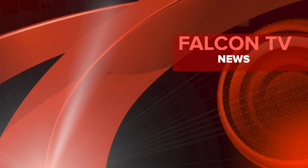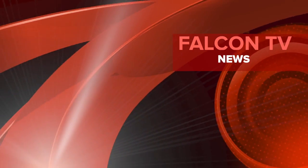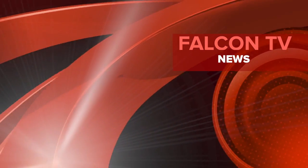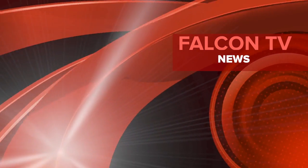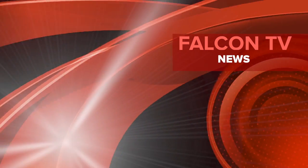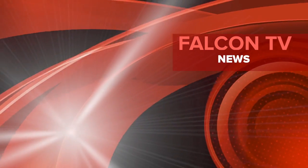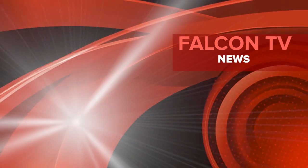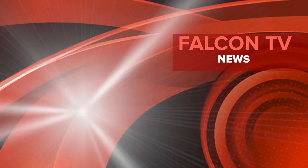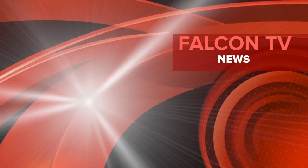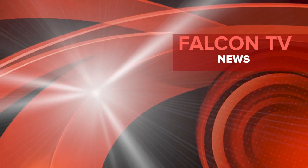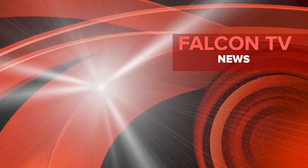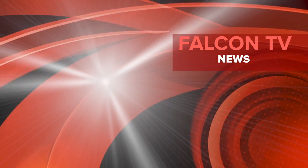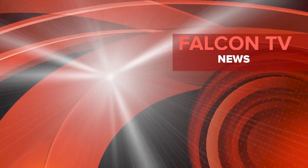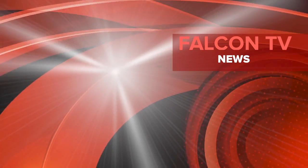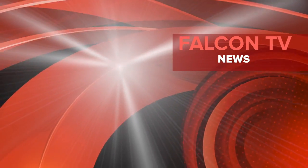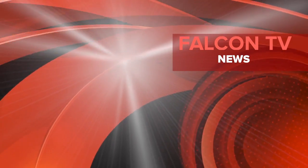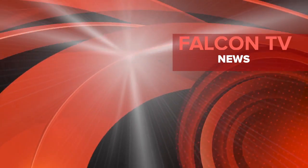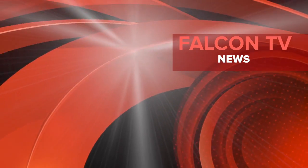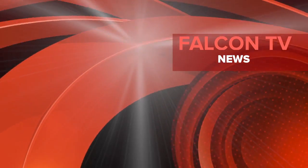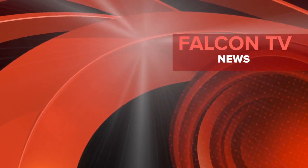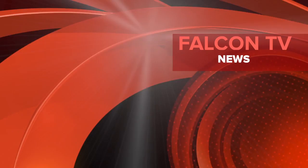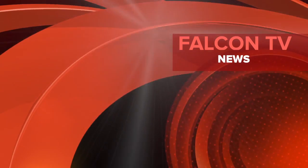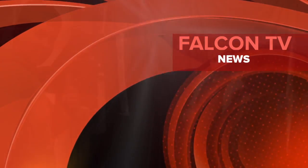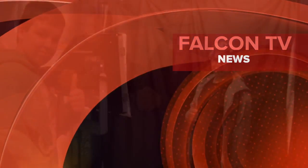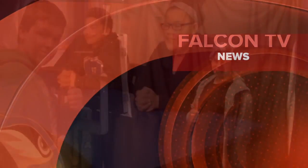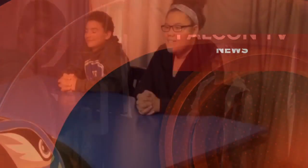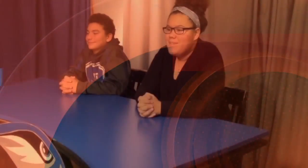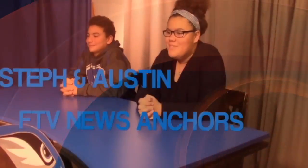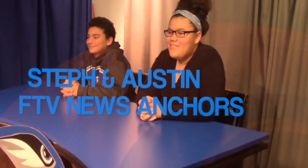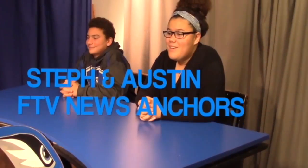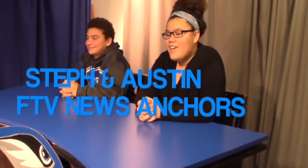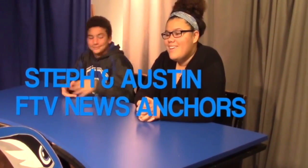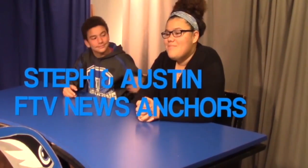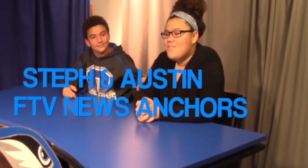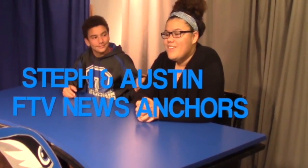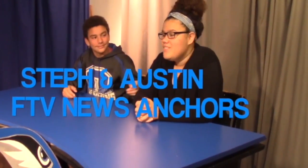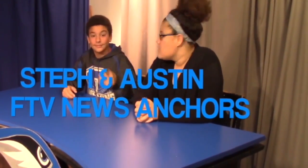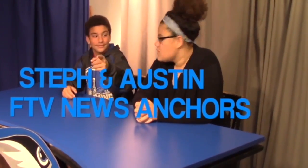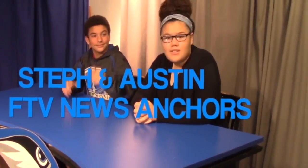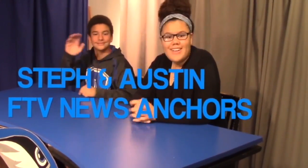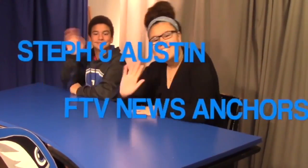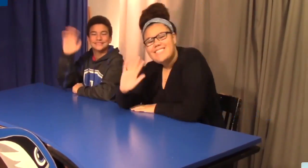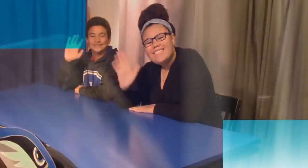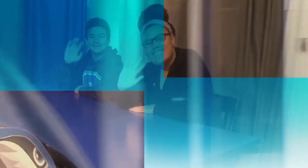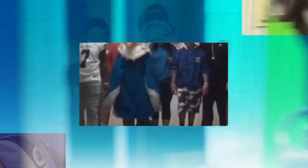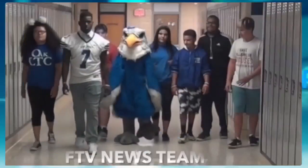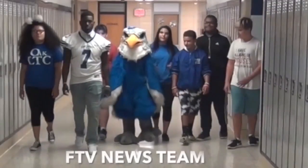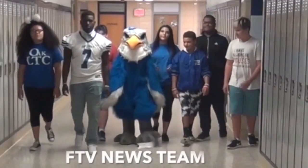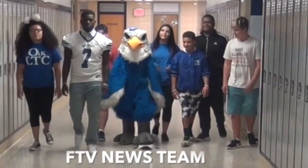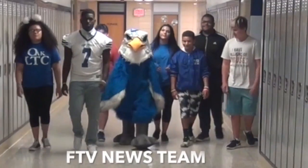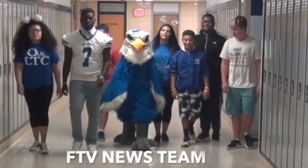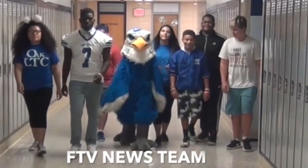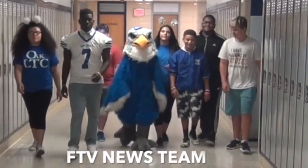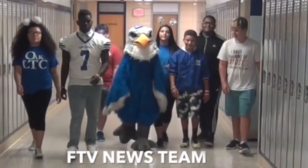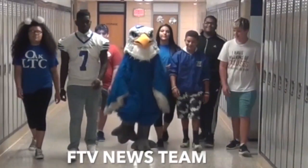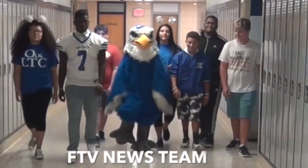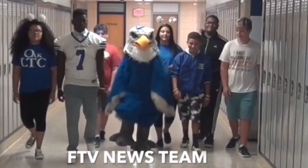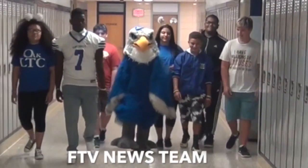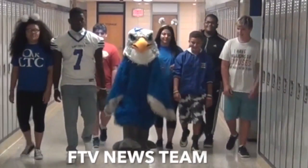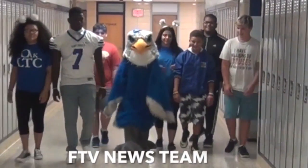now for Falcon TV News, with your anchors Steph Emery and Austin Tate, and the entire FTV News